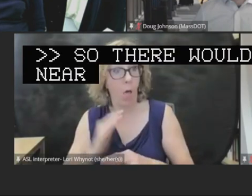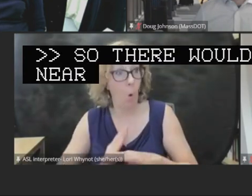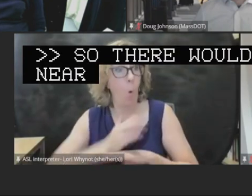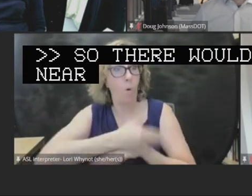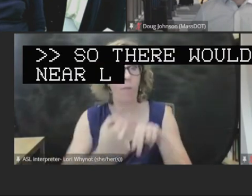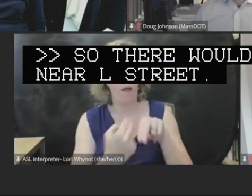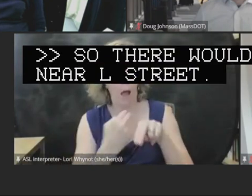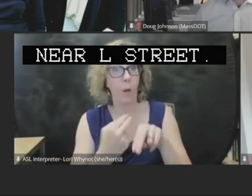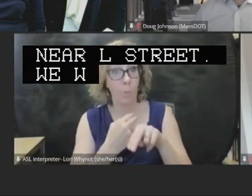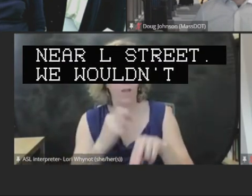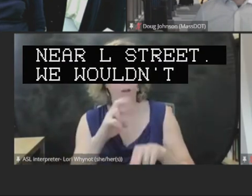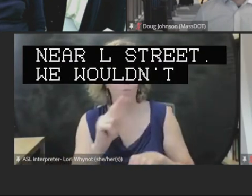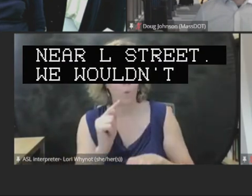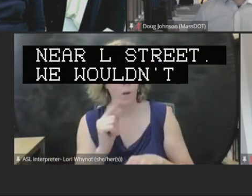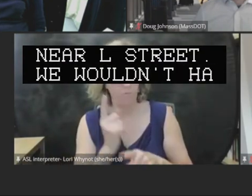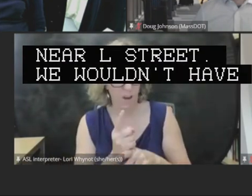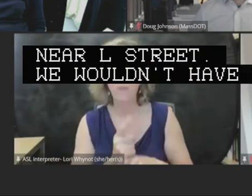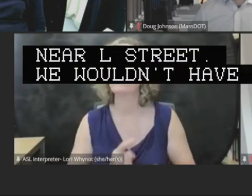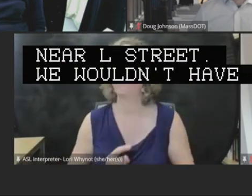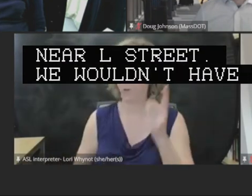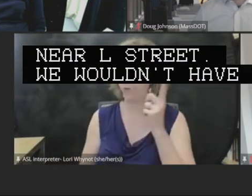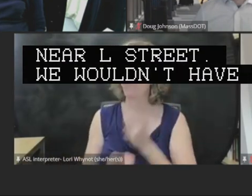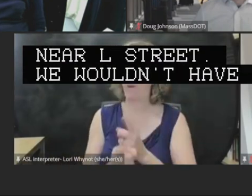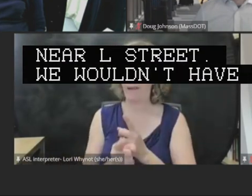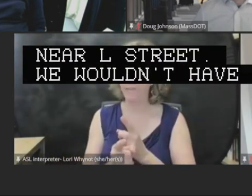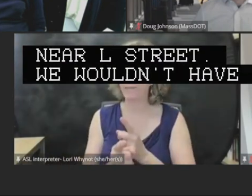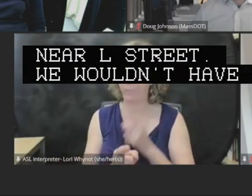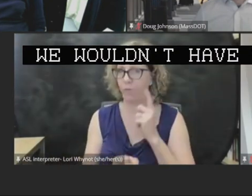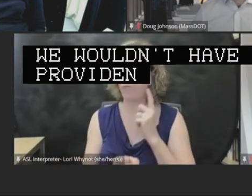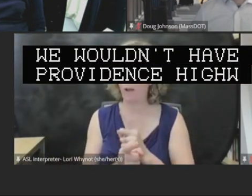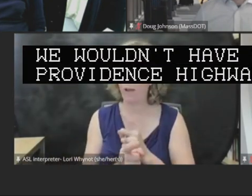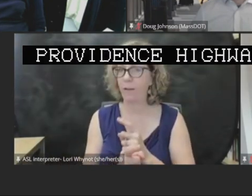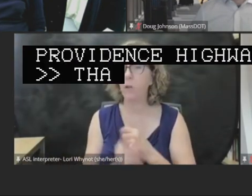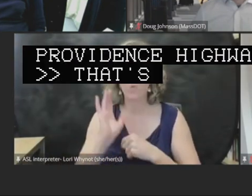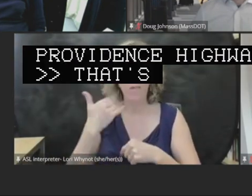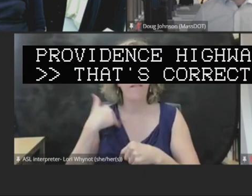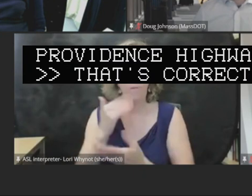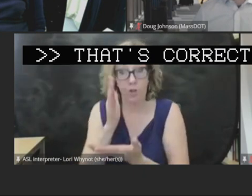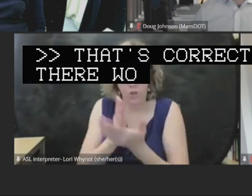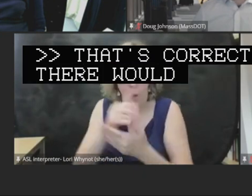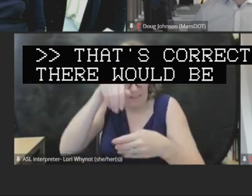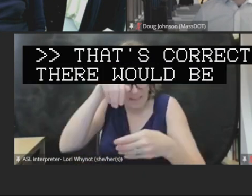Highway. That's correct. There would be a stop actually in Legacy Place.